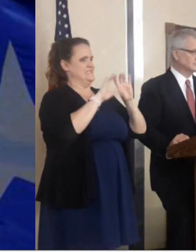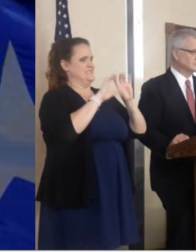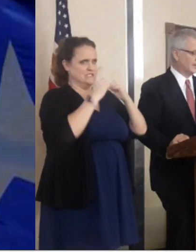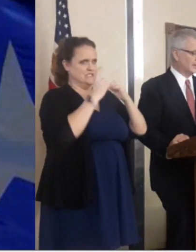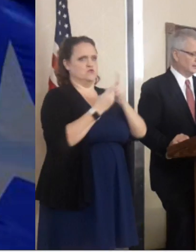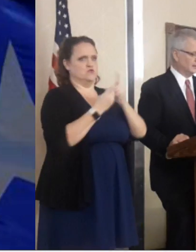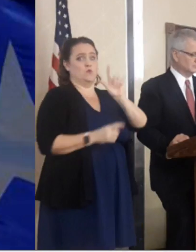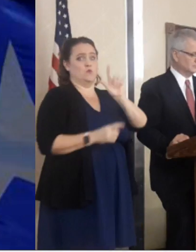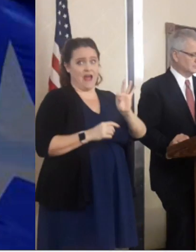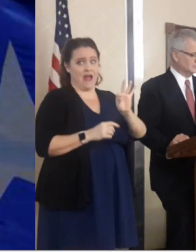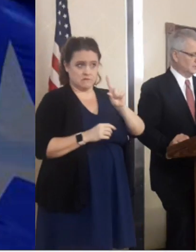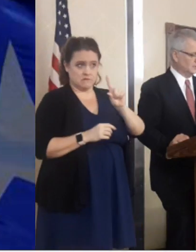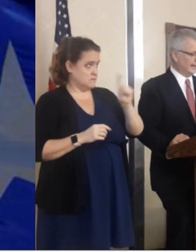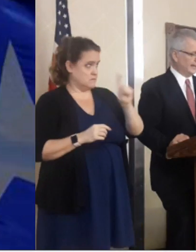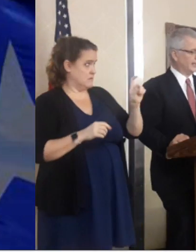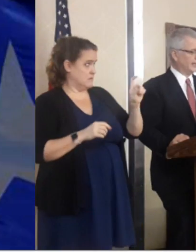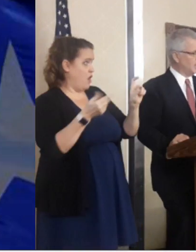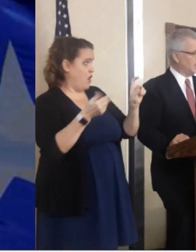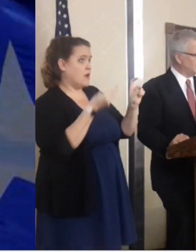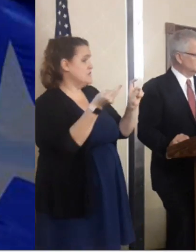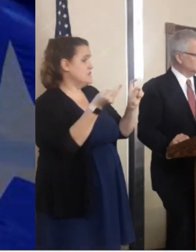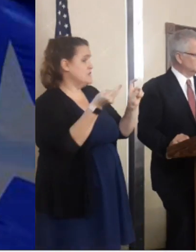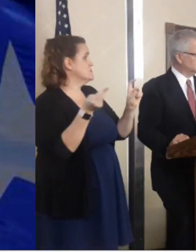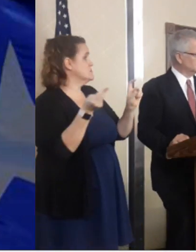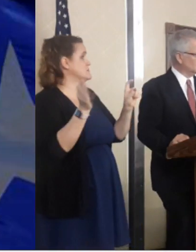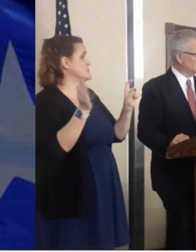Okay. Hearing none.